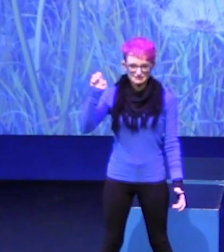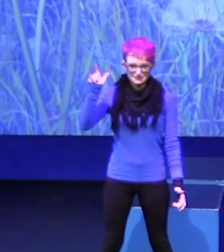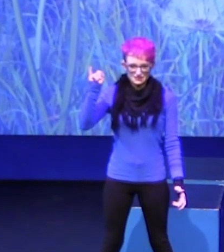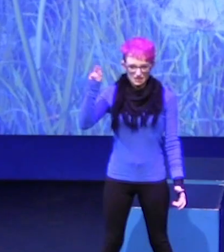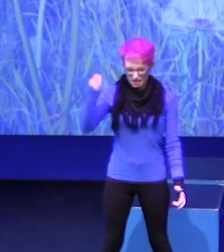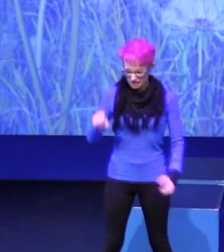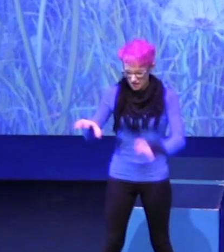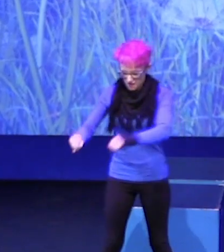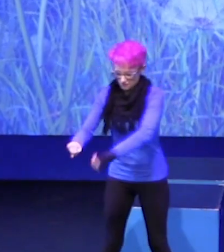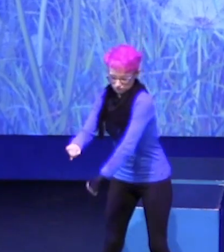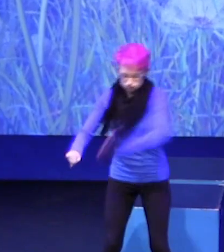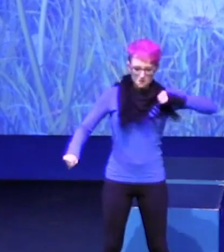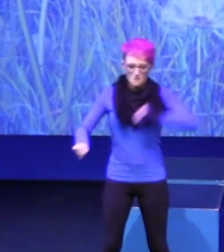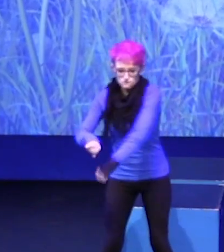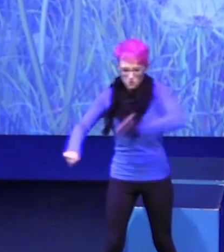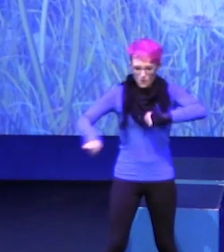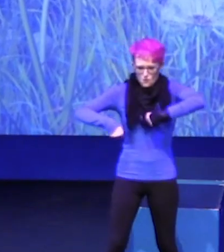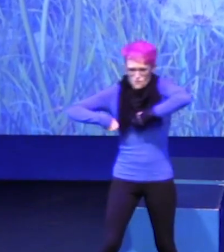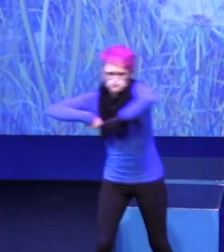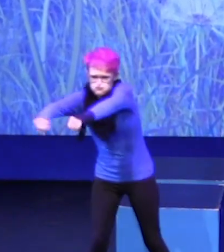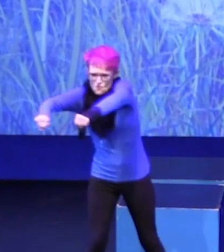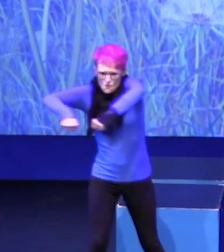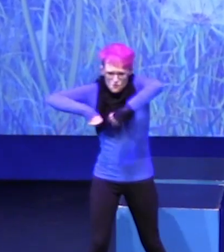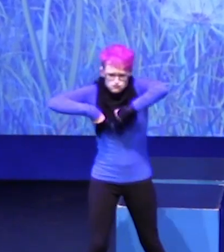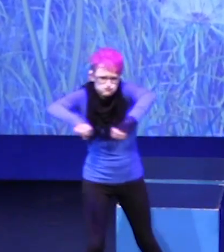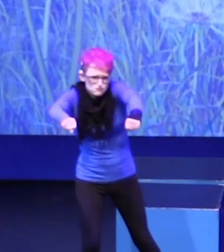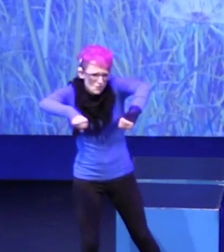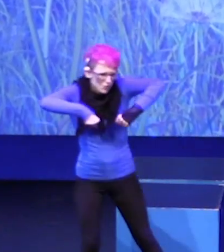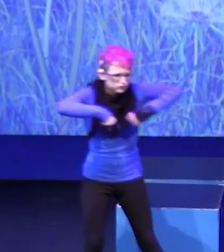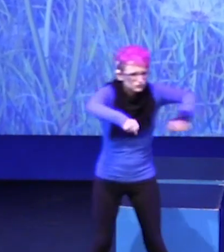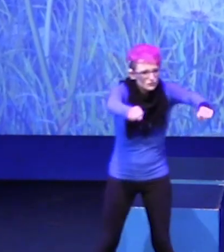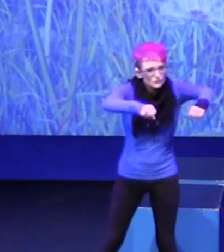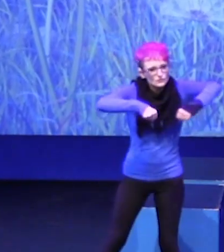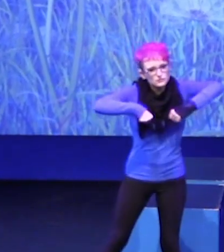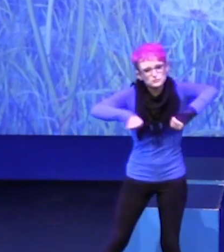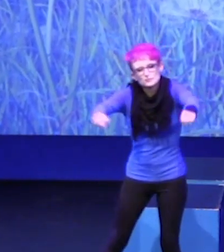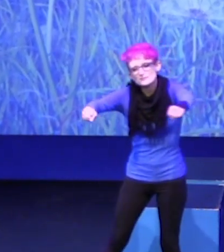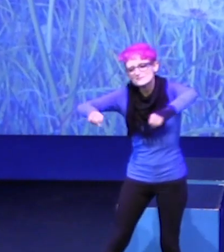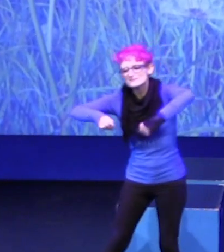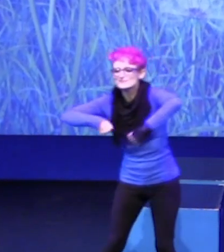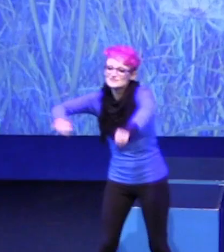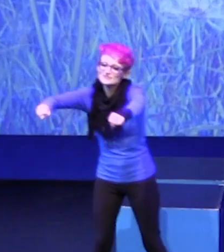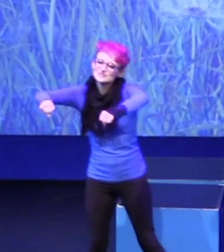yells, "Dandelions!" rips them out by the roots and mows his field